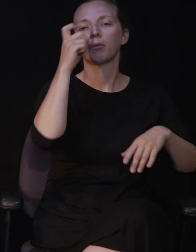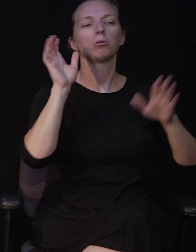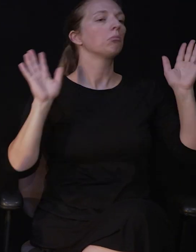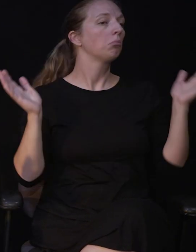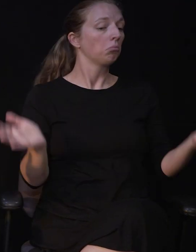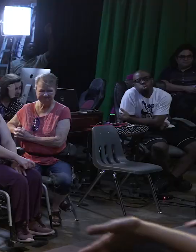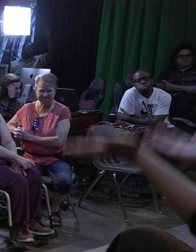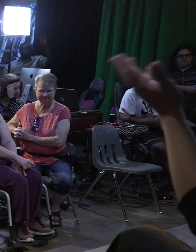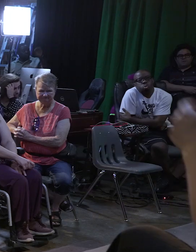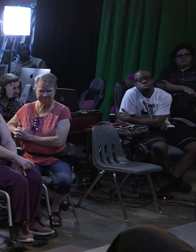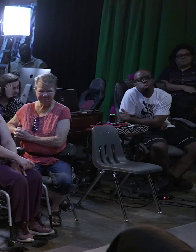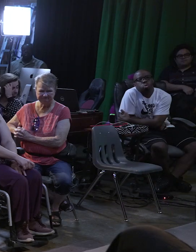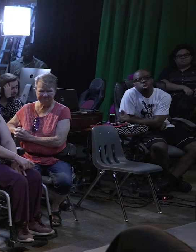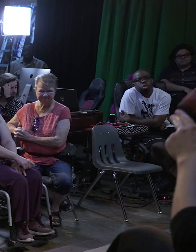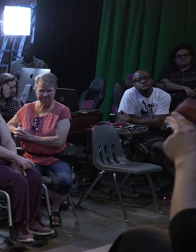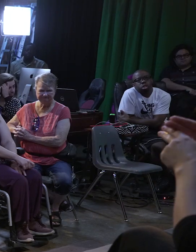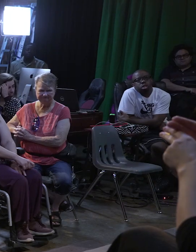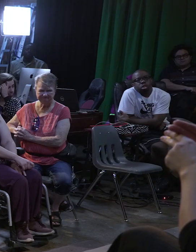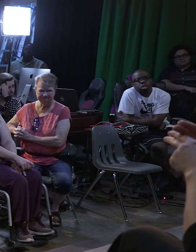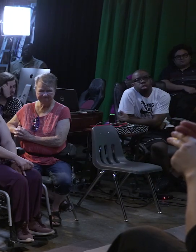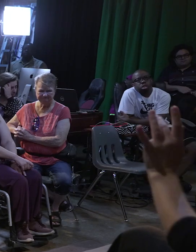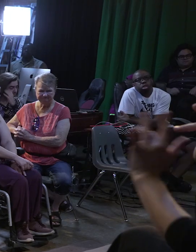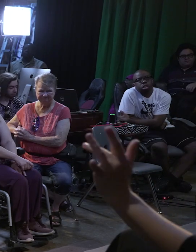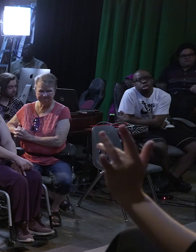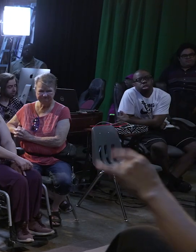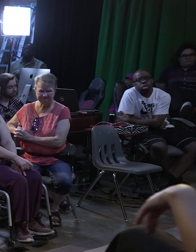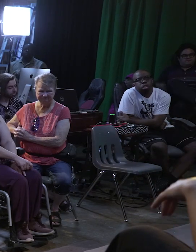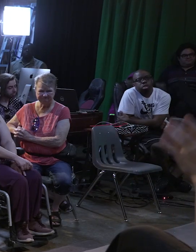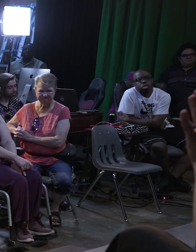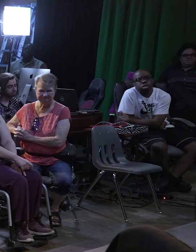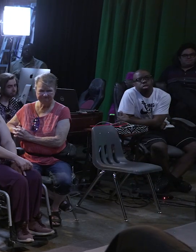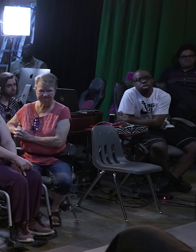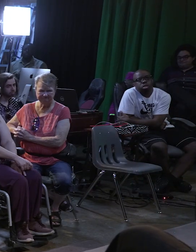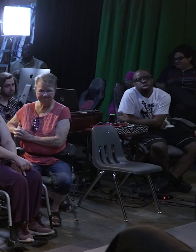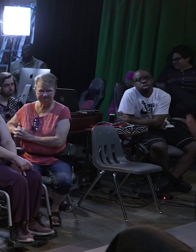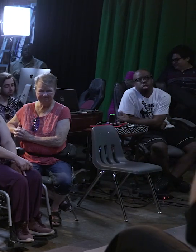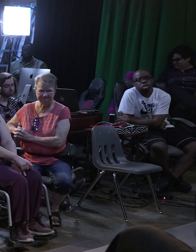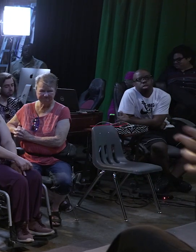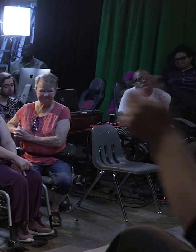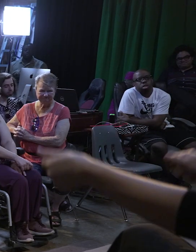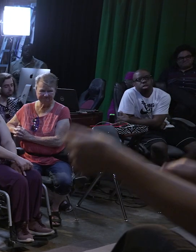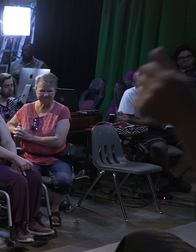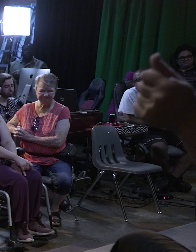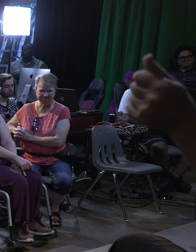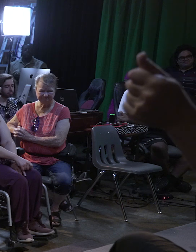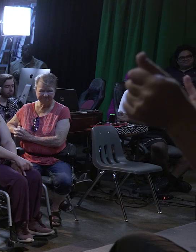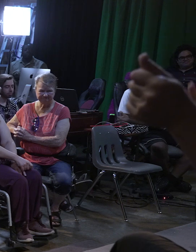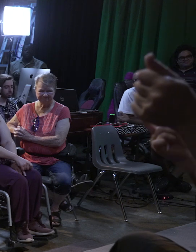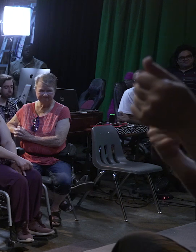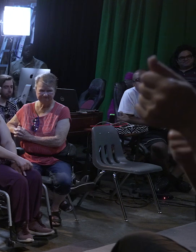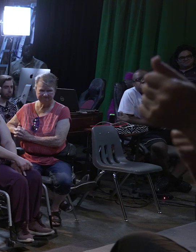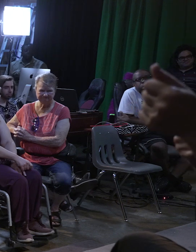their names on the pictures. And so then the teacher would hold up and, who do we think did this one? And the kids would